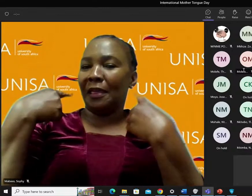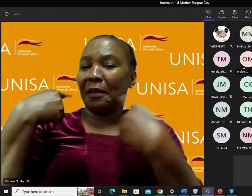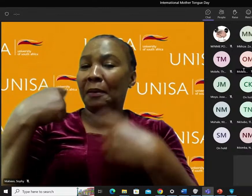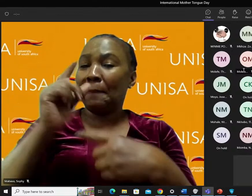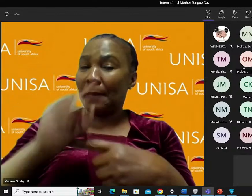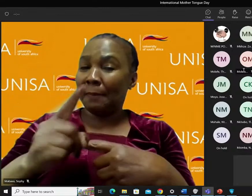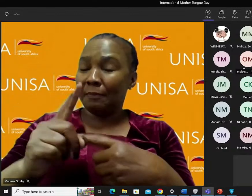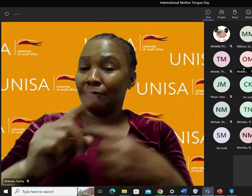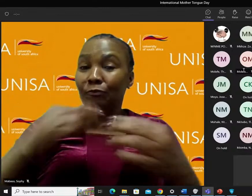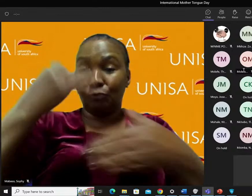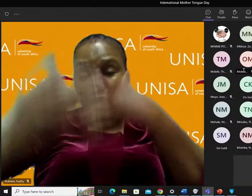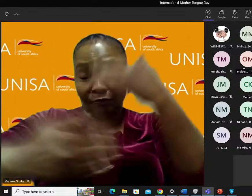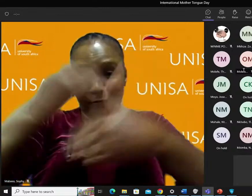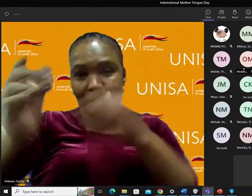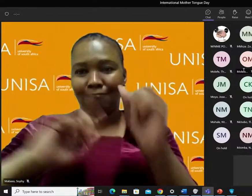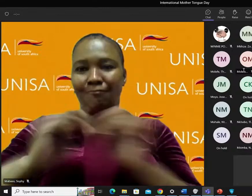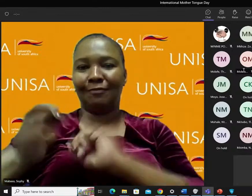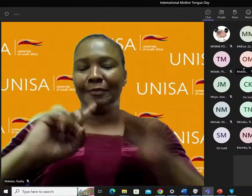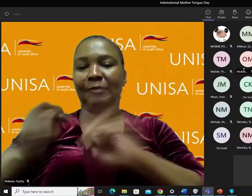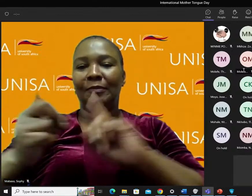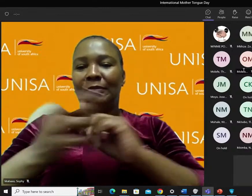bolela